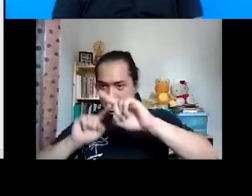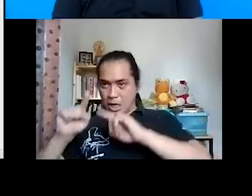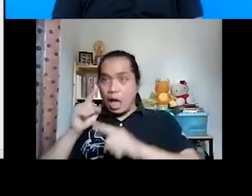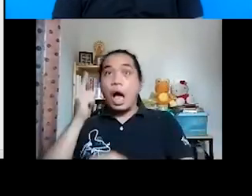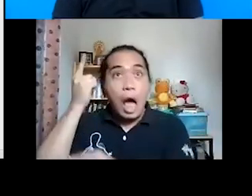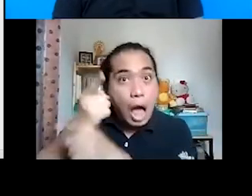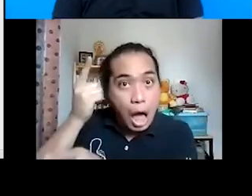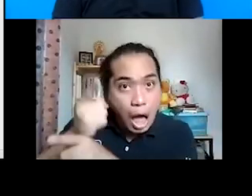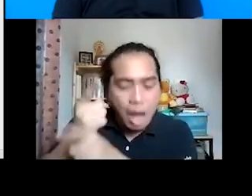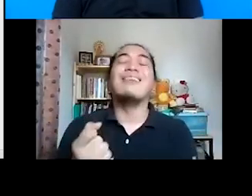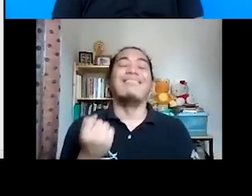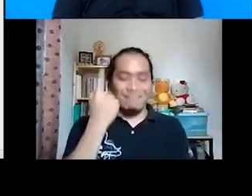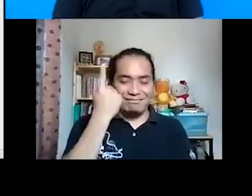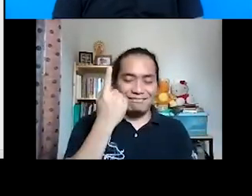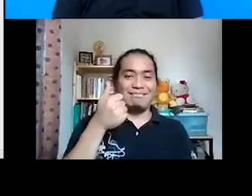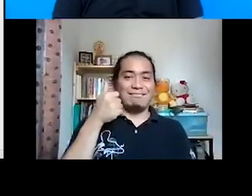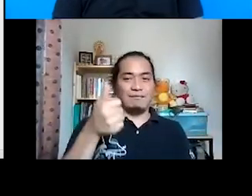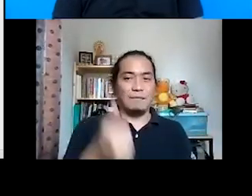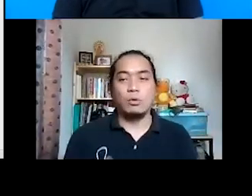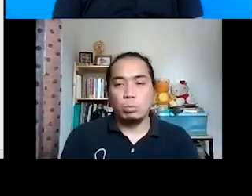not necessary.